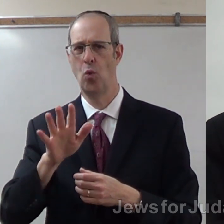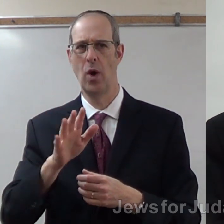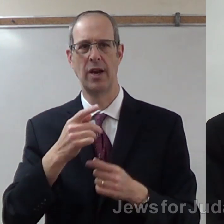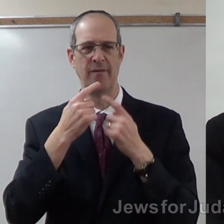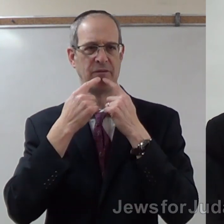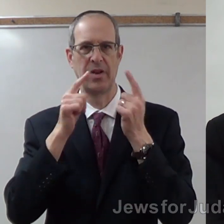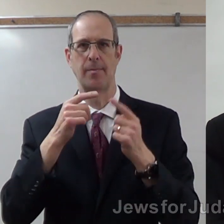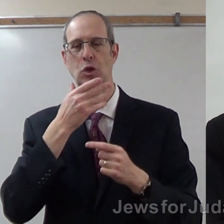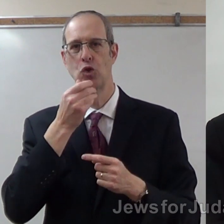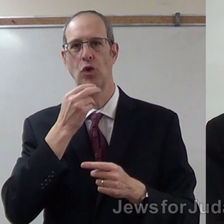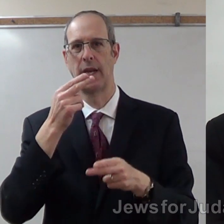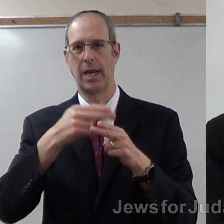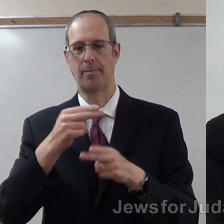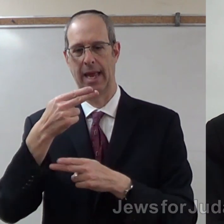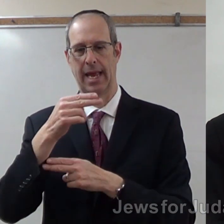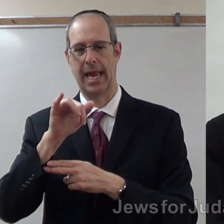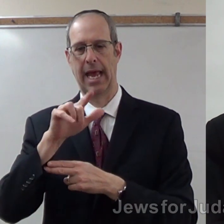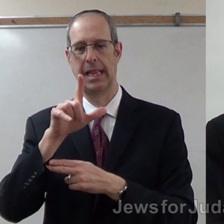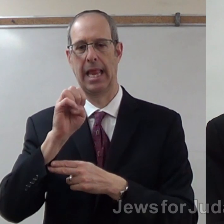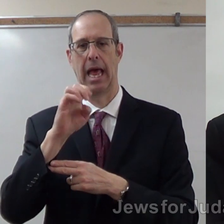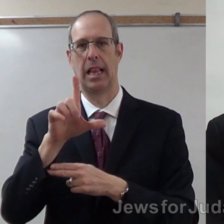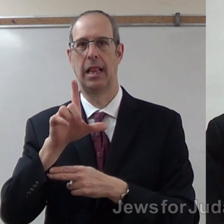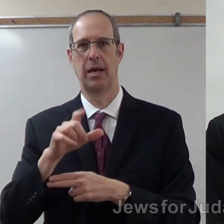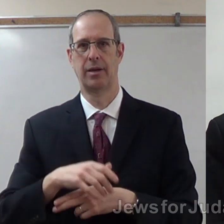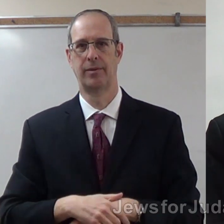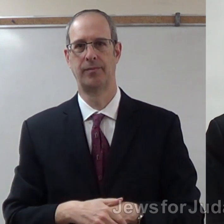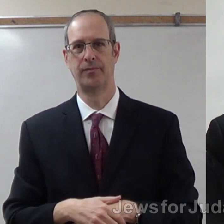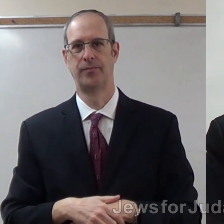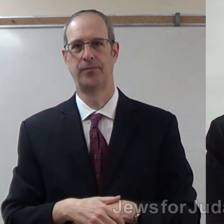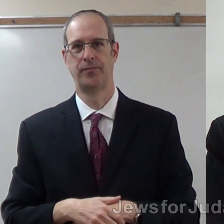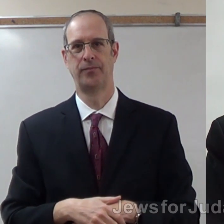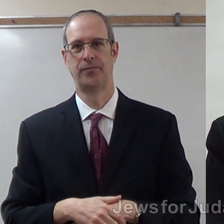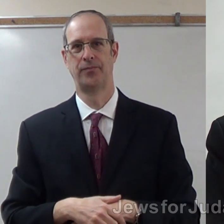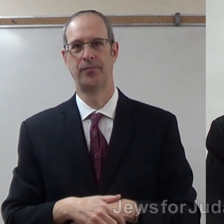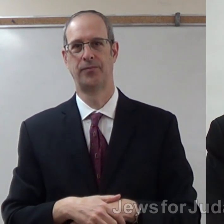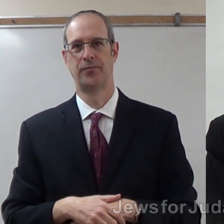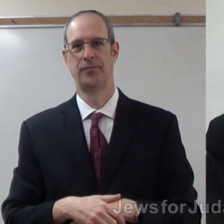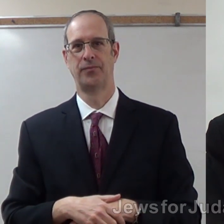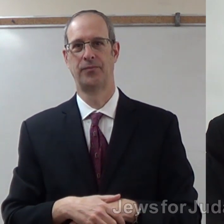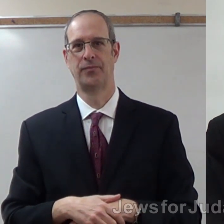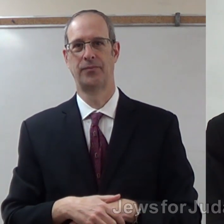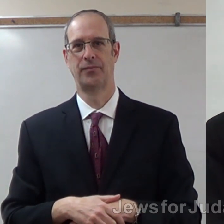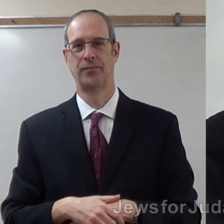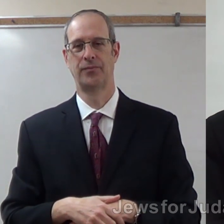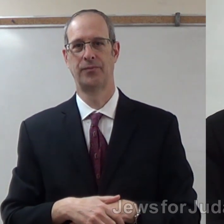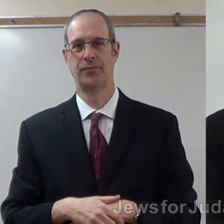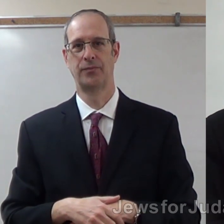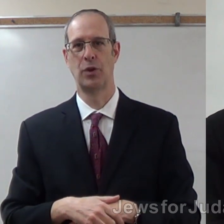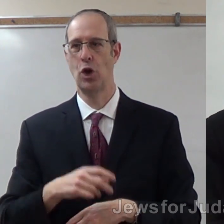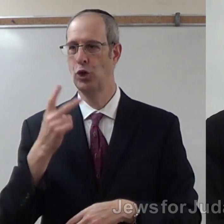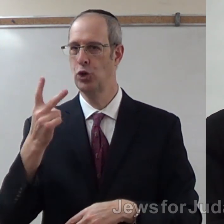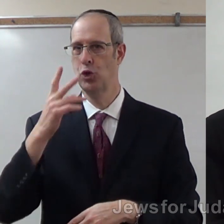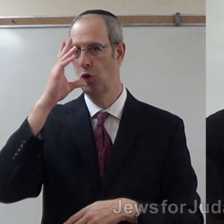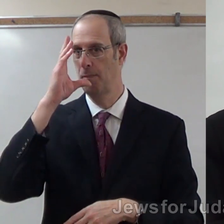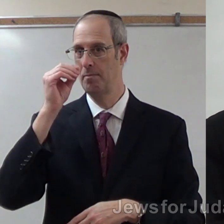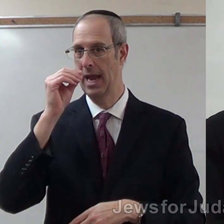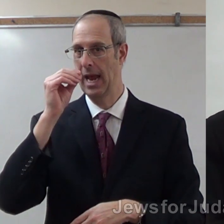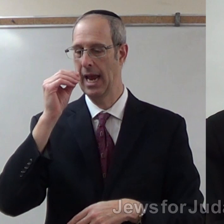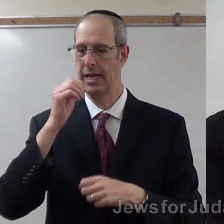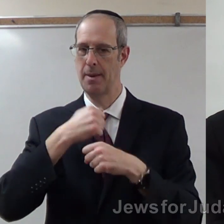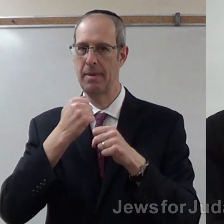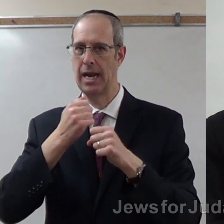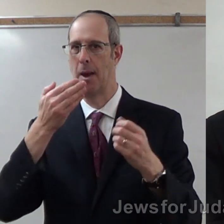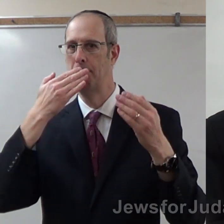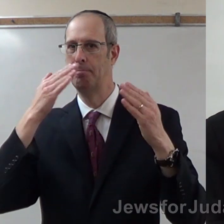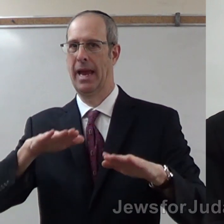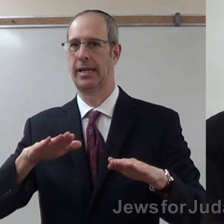Jews named Hillel. And two men made a